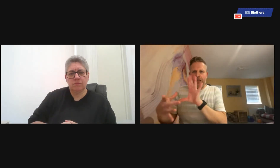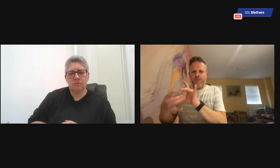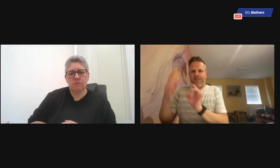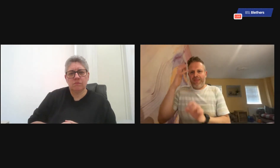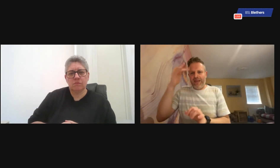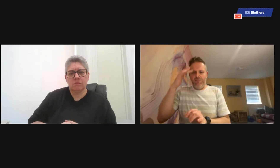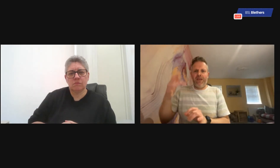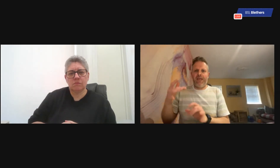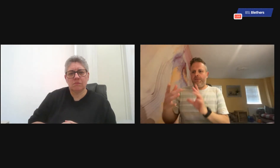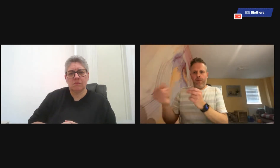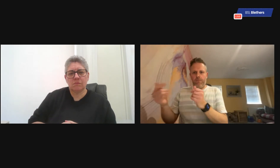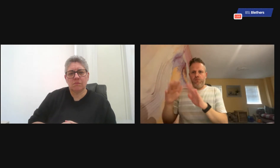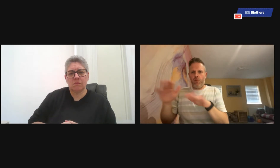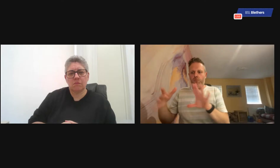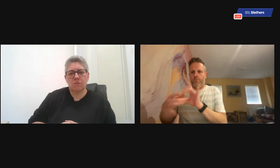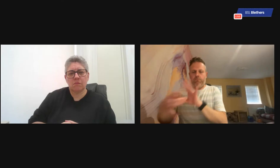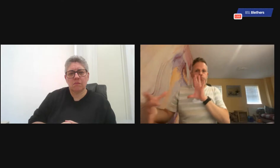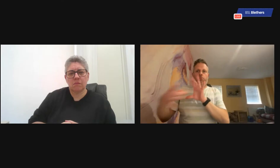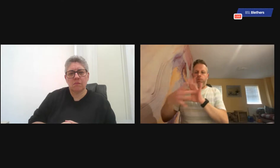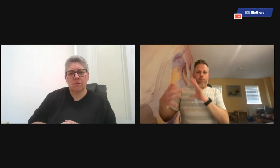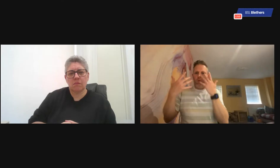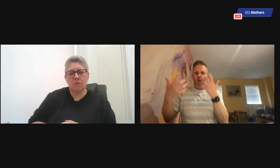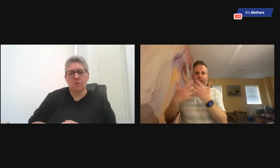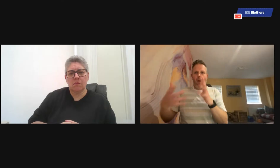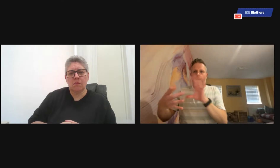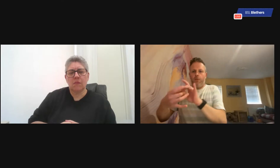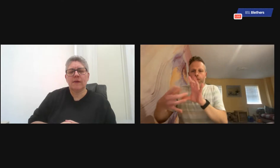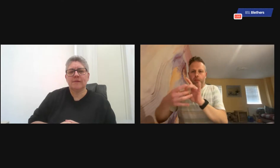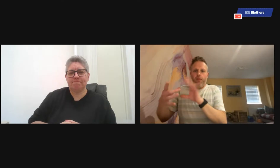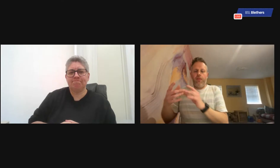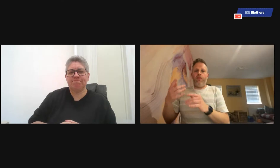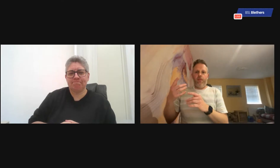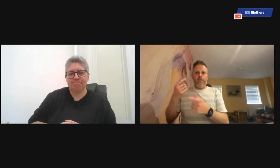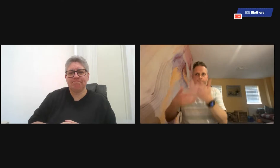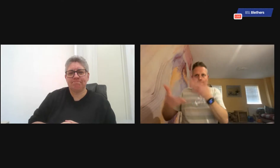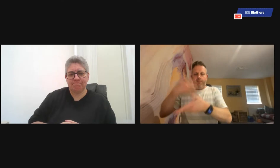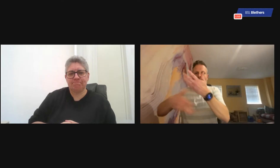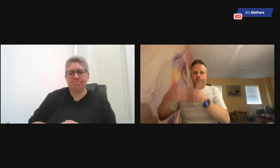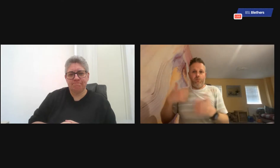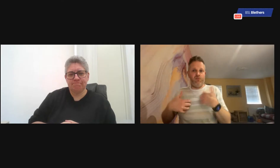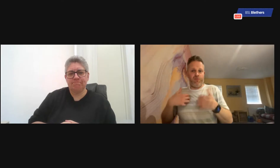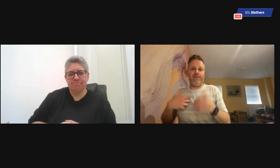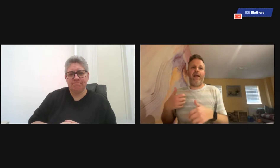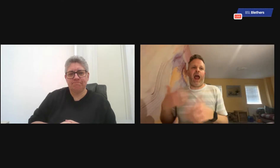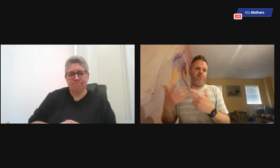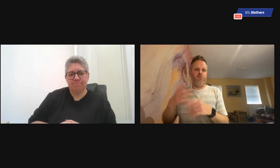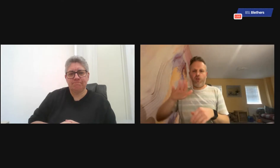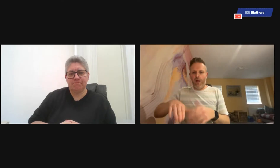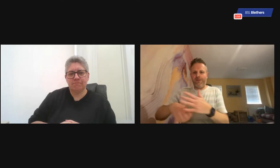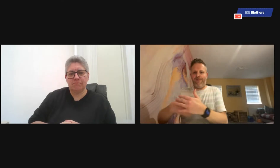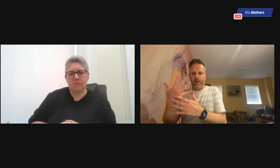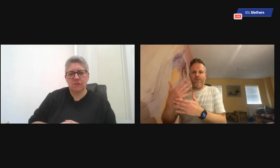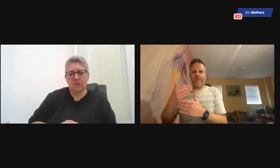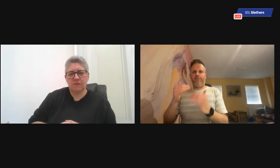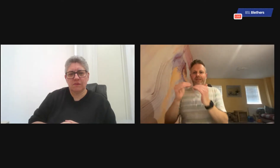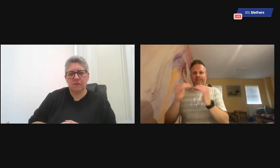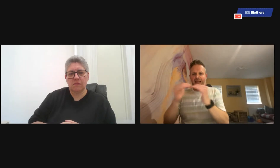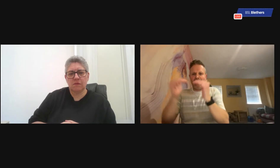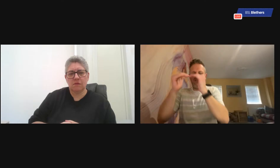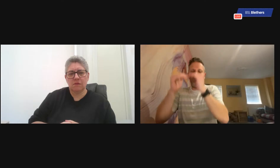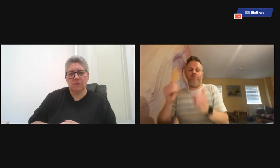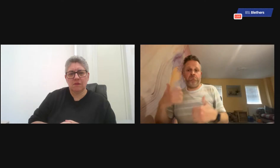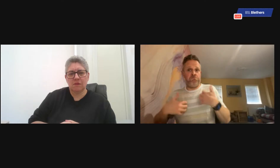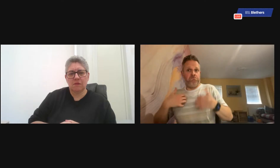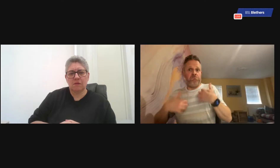so childhood trauma. Right. Yeah, Okay. yeah, just linked to the theory of trauma and how you can connect if children have become